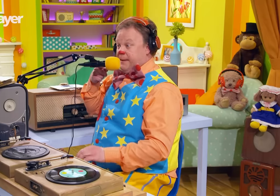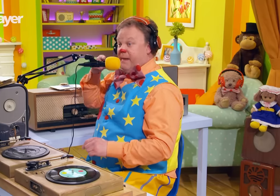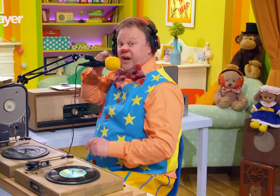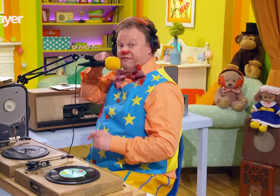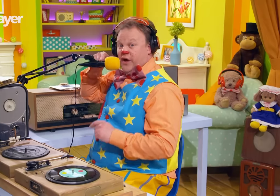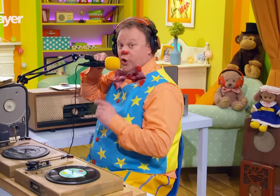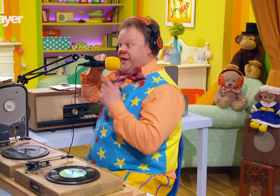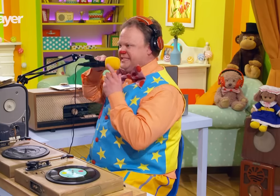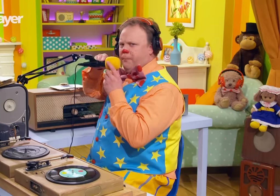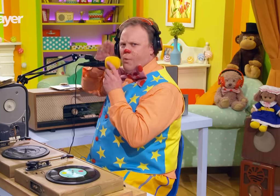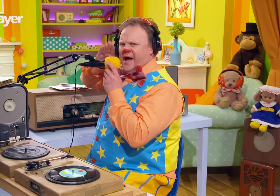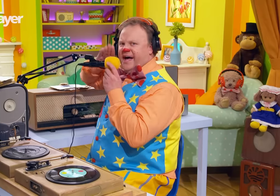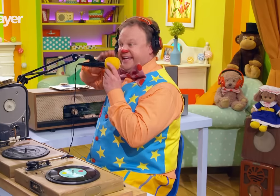minute. Phone is working.